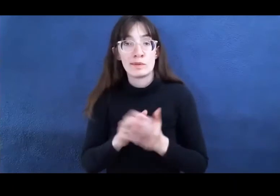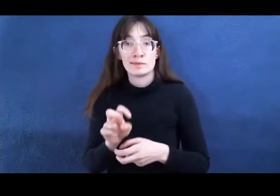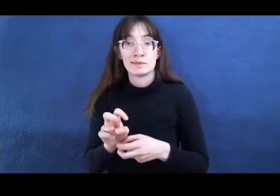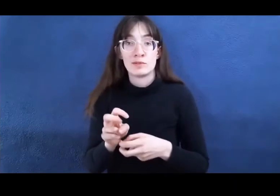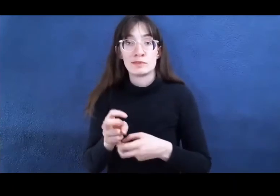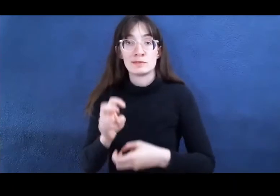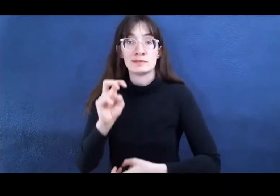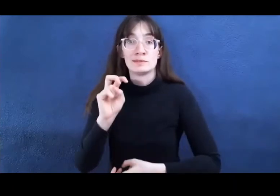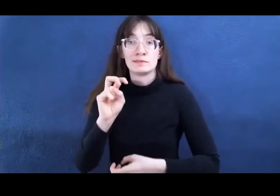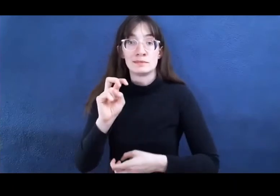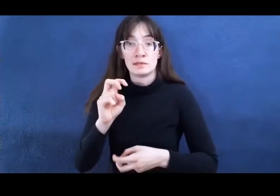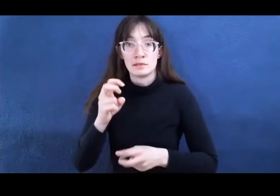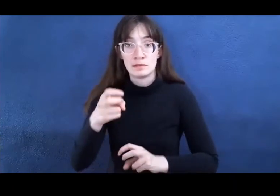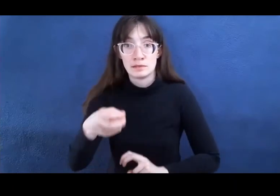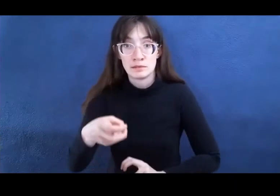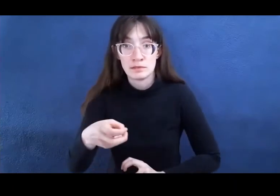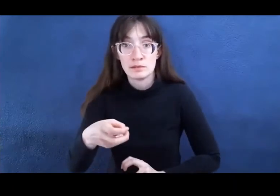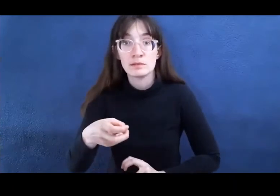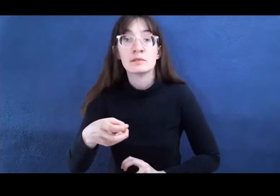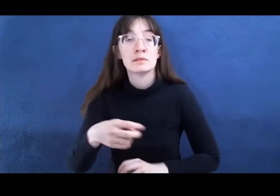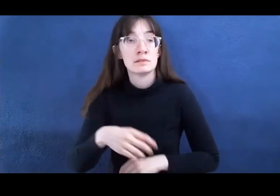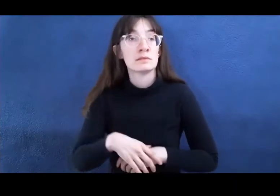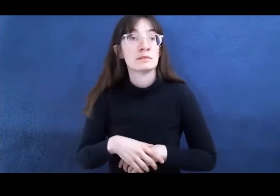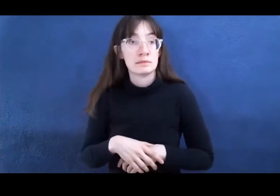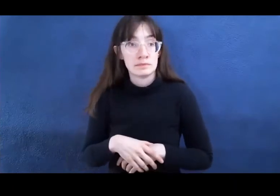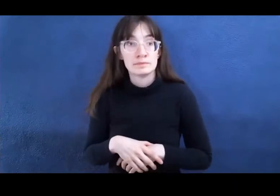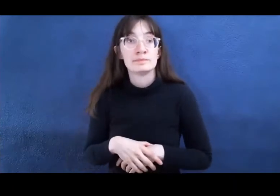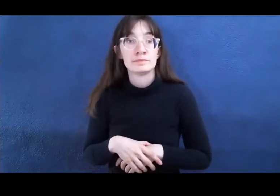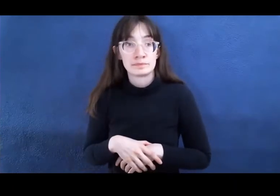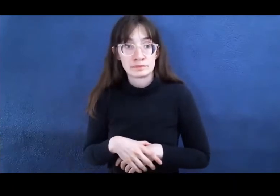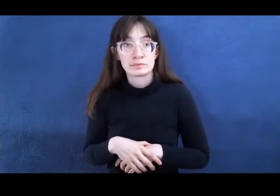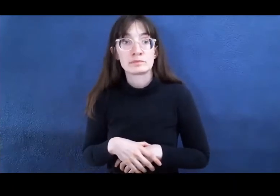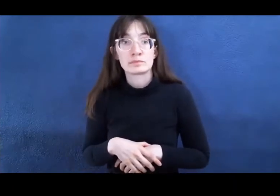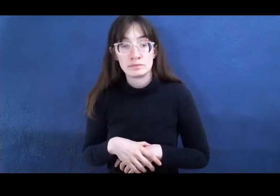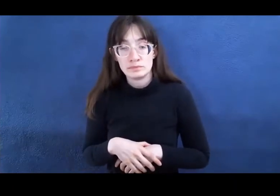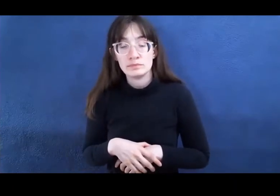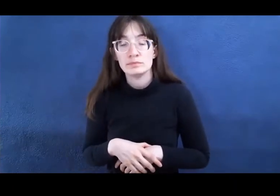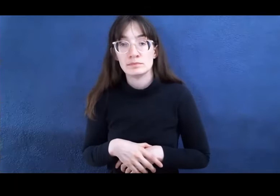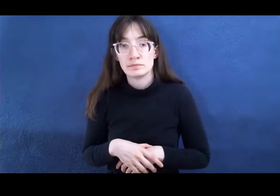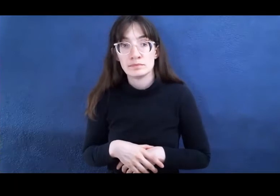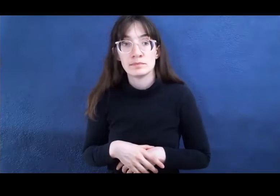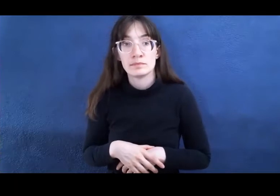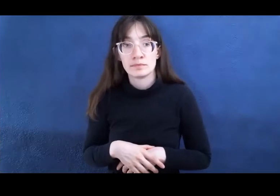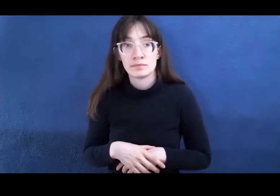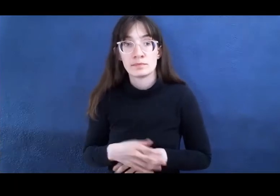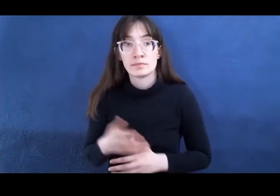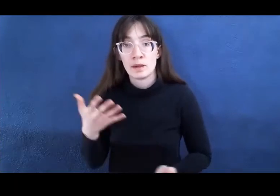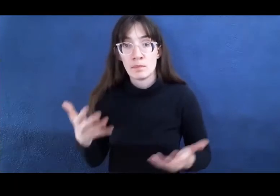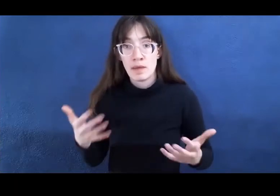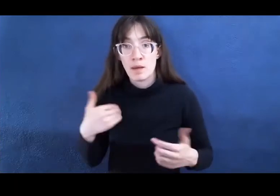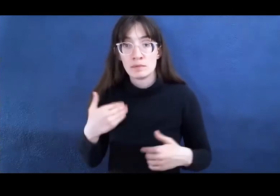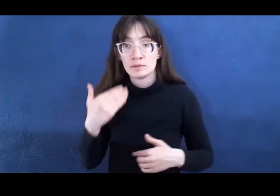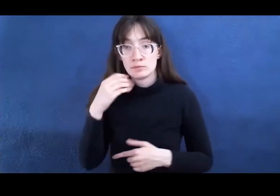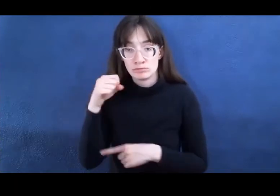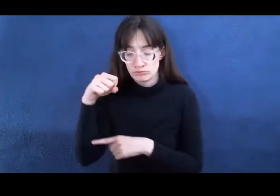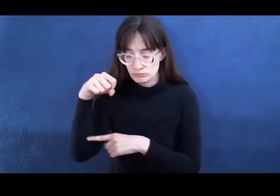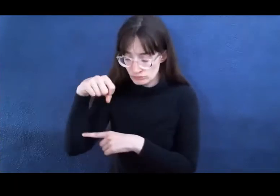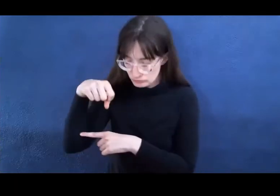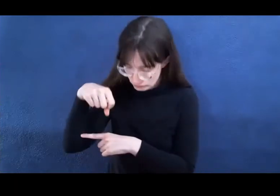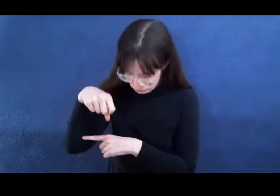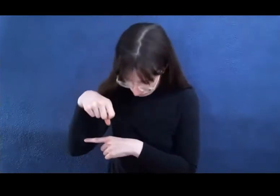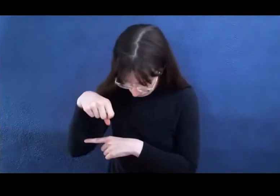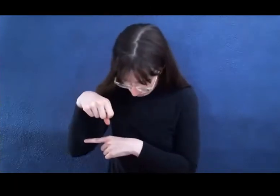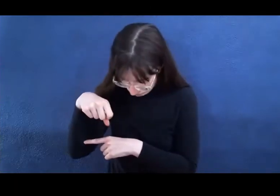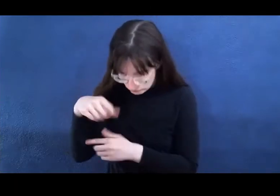leaning forward. And if you like, you might start to lower your chin, maybe curling in. You might round your